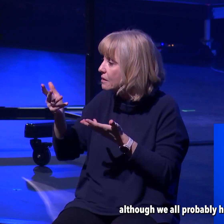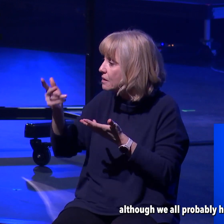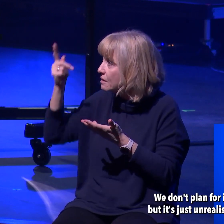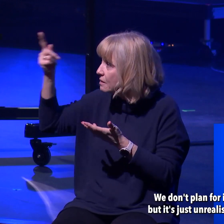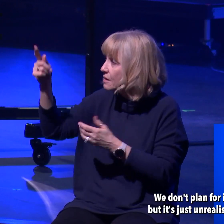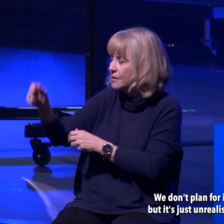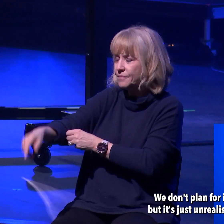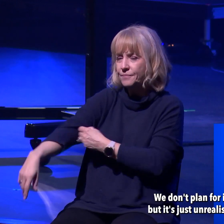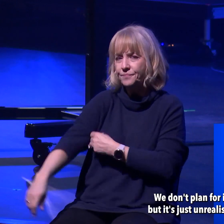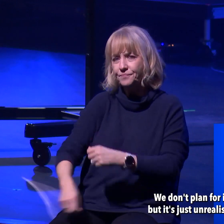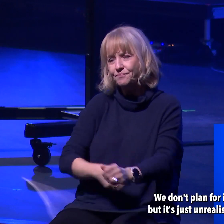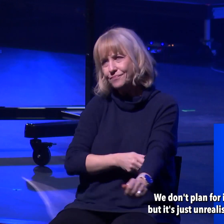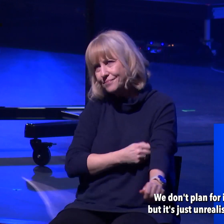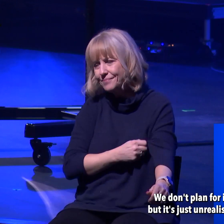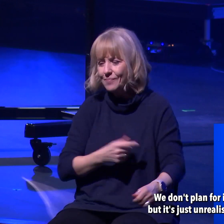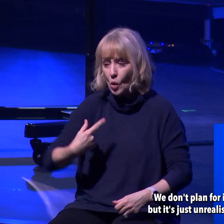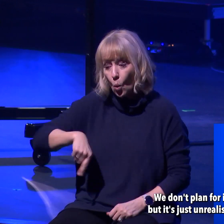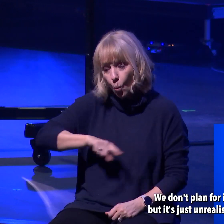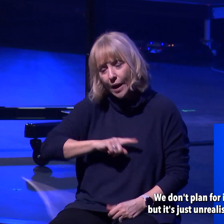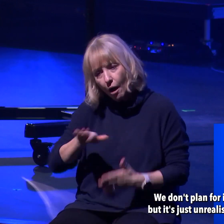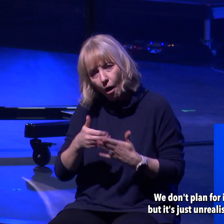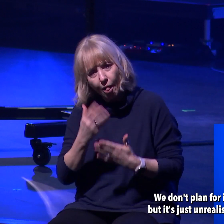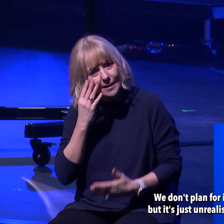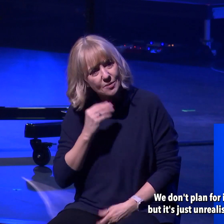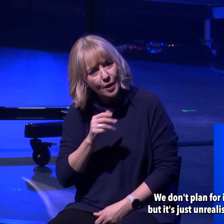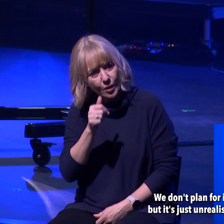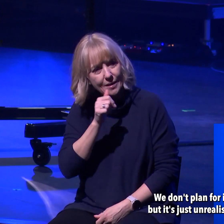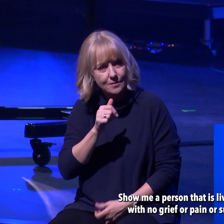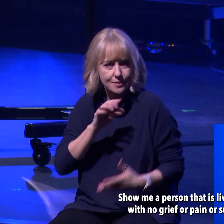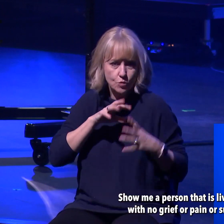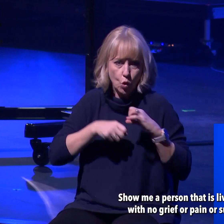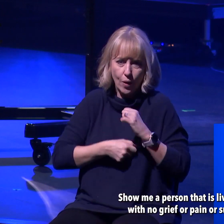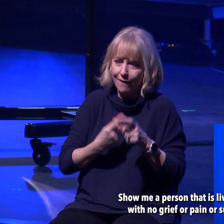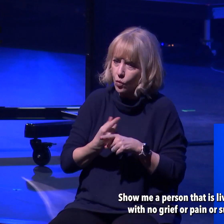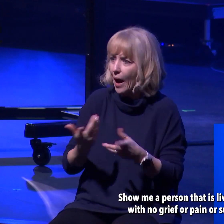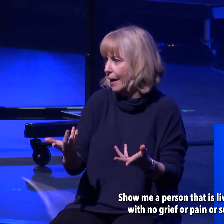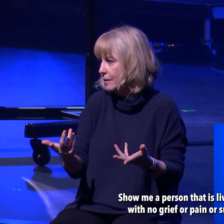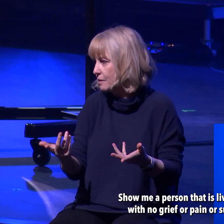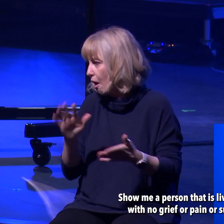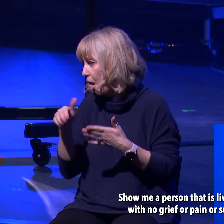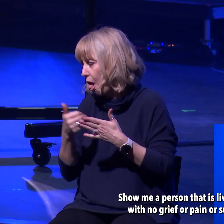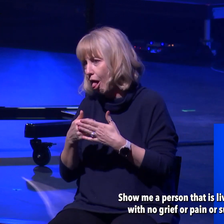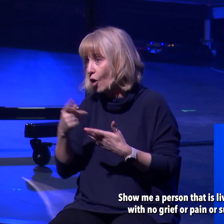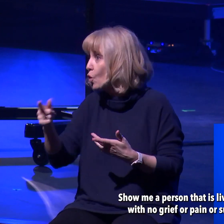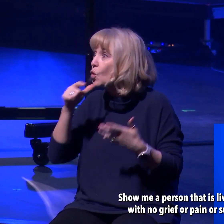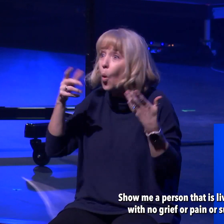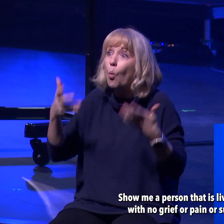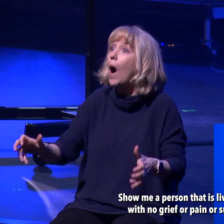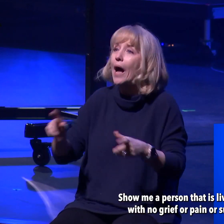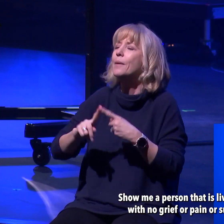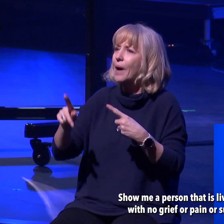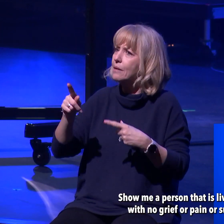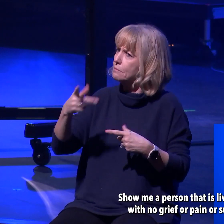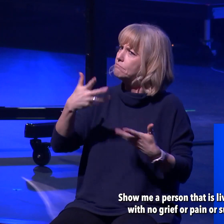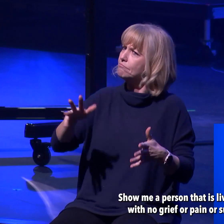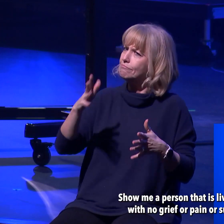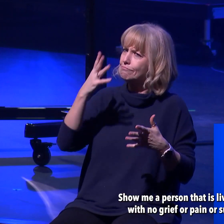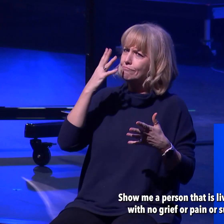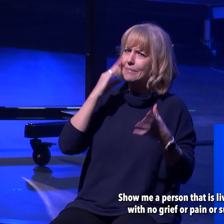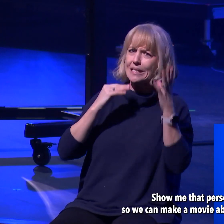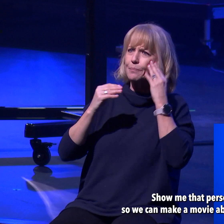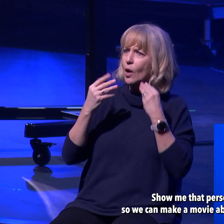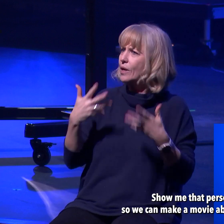hope not to, we don't plan for it, but it's just unrealistic. Show me a person that has lived their life with no grief or pain